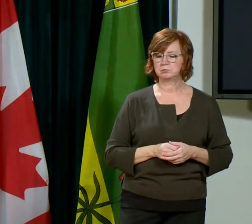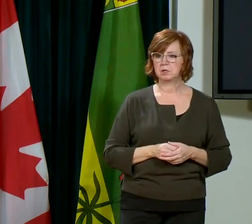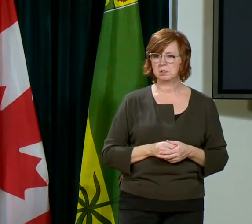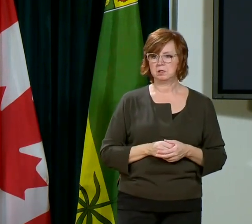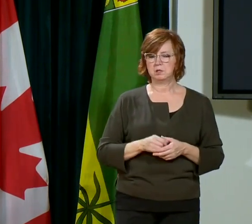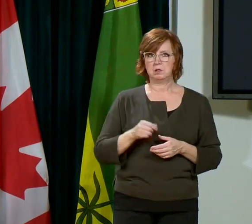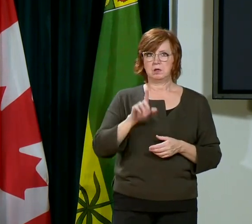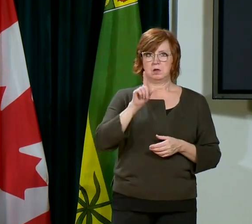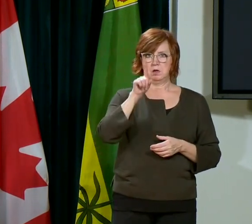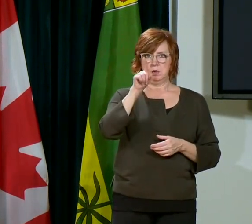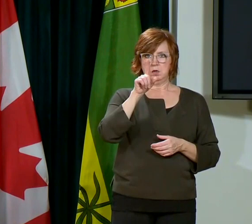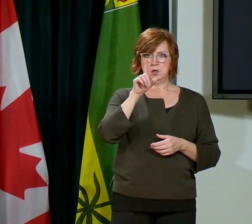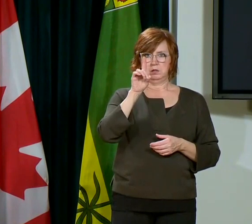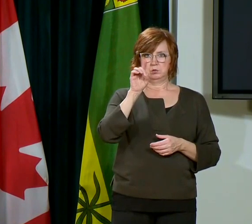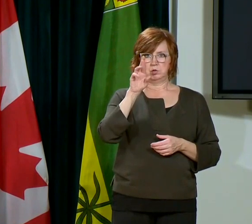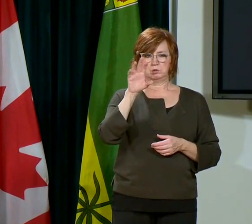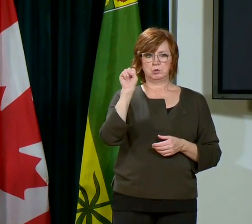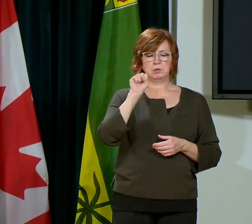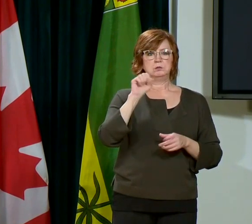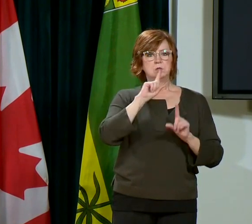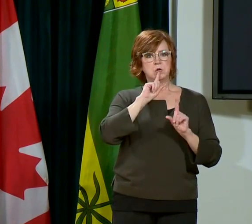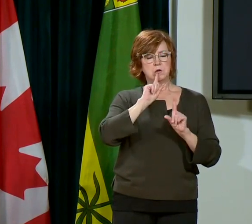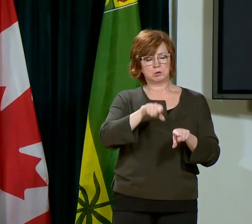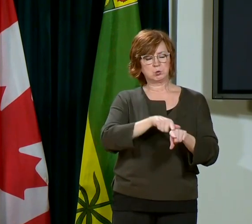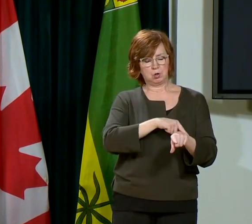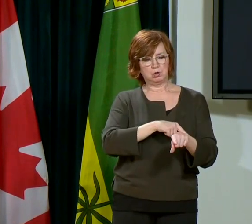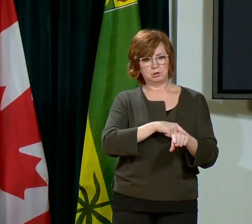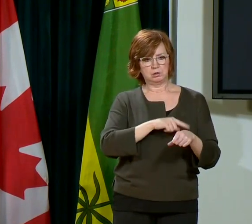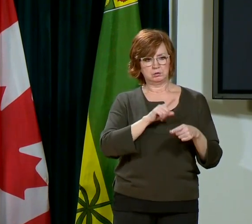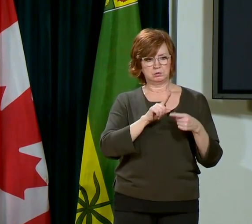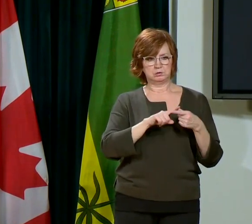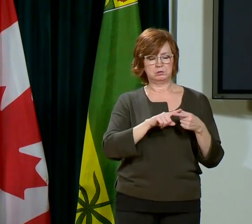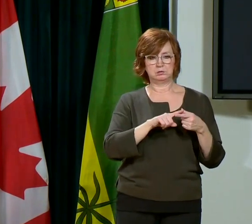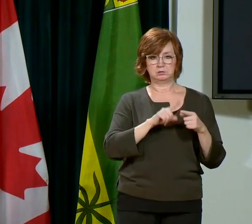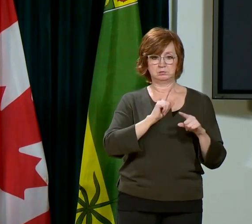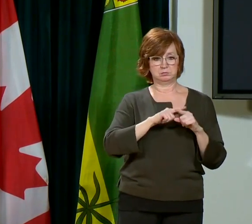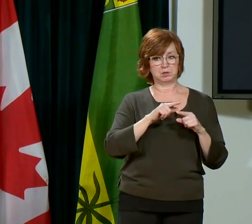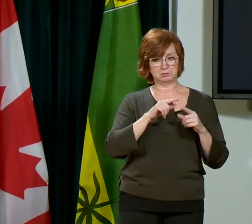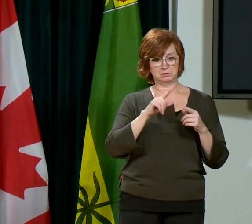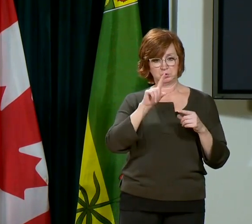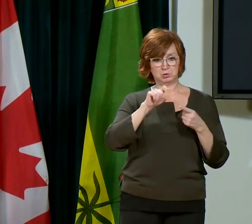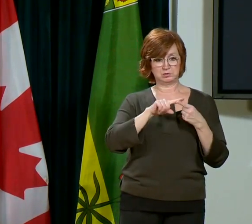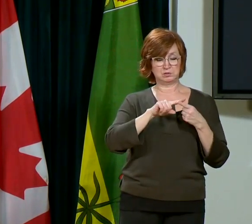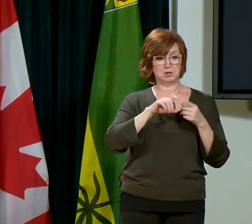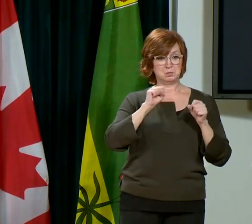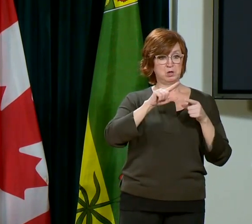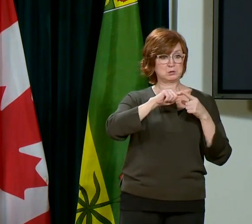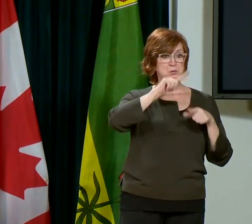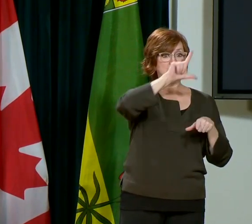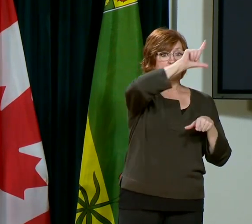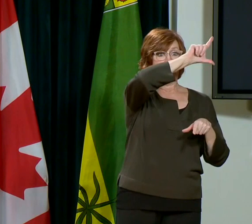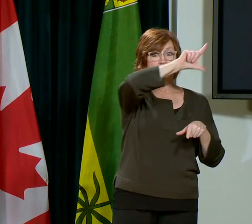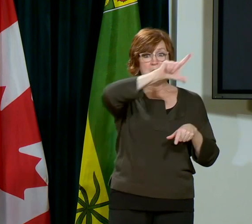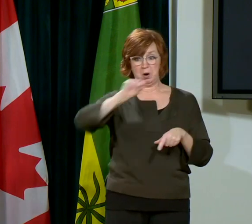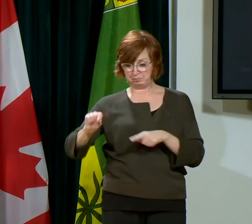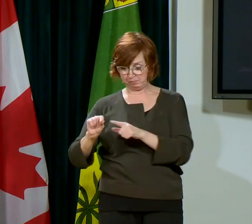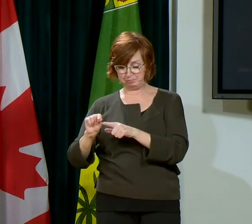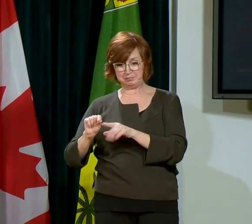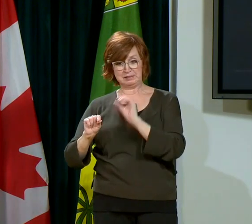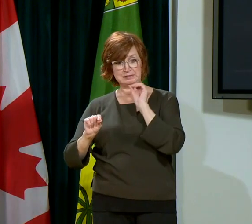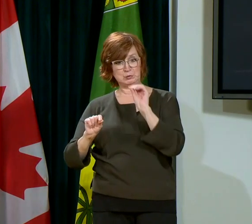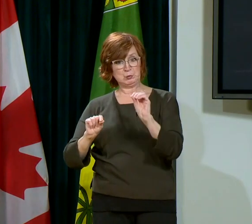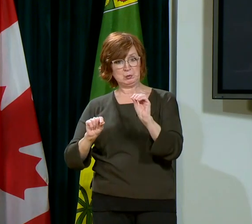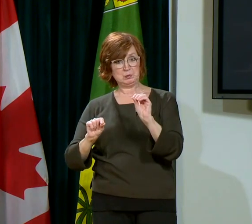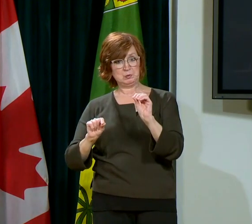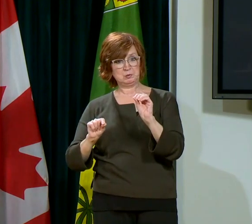One is, of course, can we extinguish the outbreak totally? And in Saskatchewan at this point, our